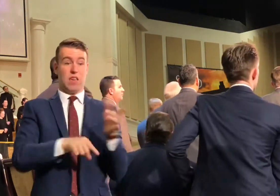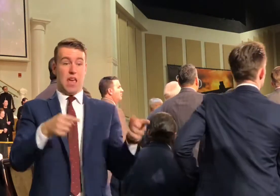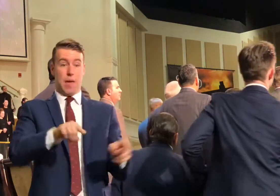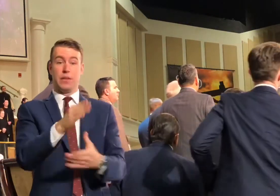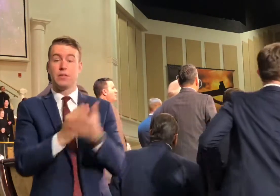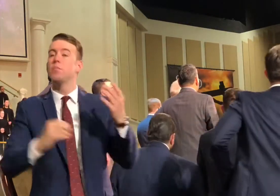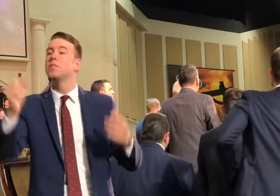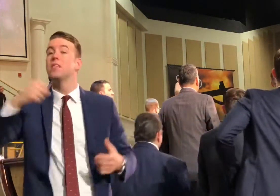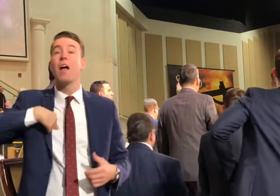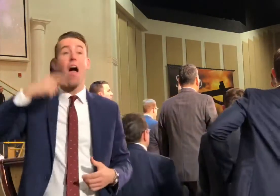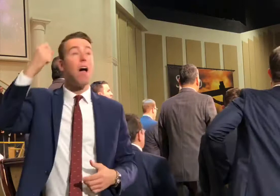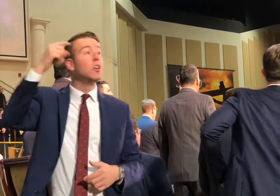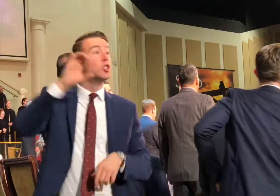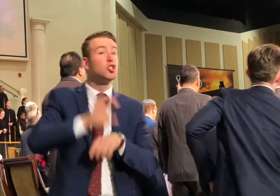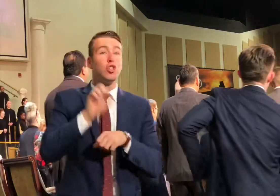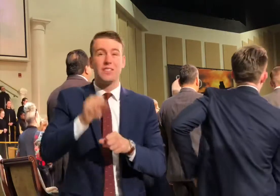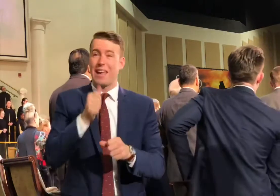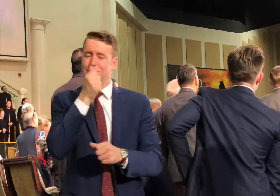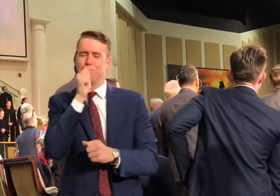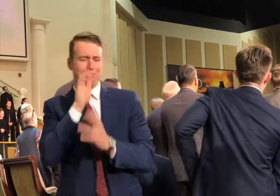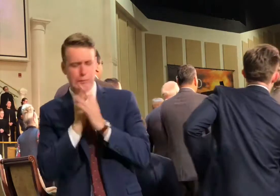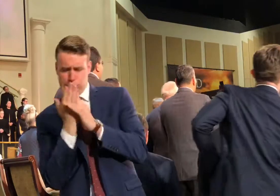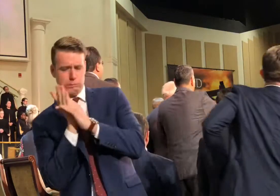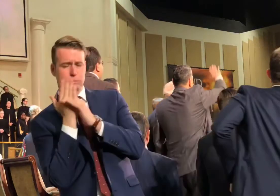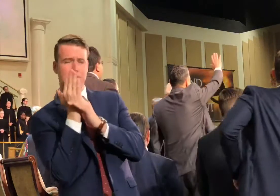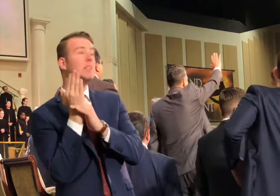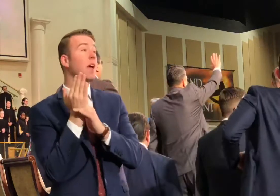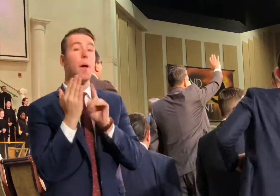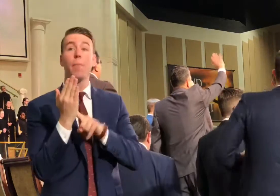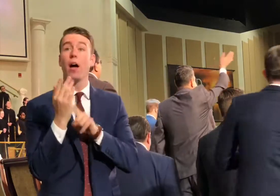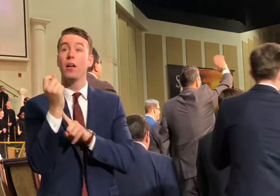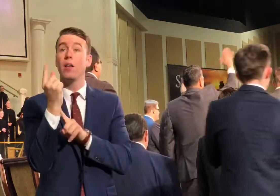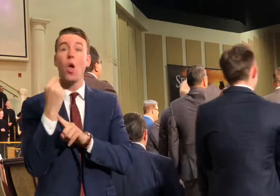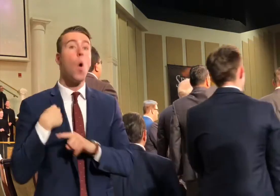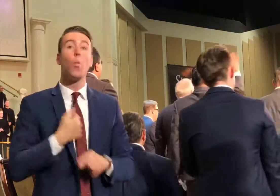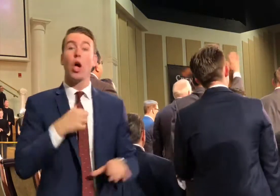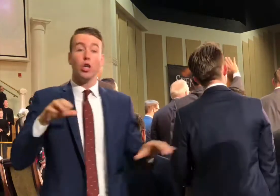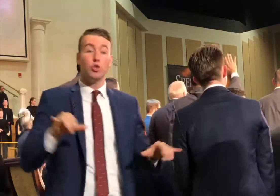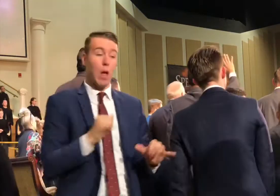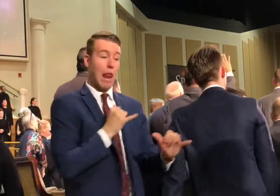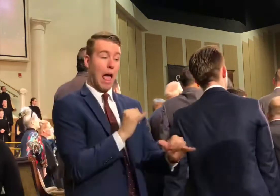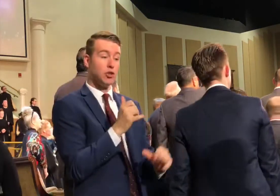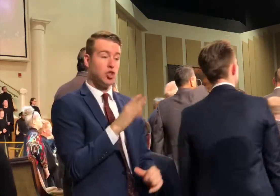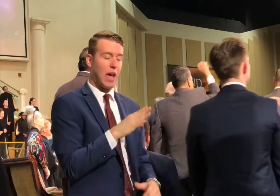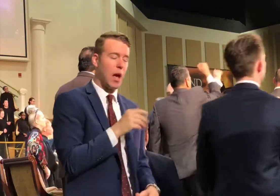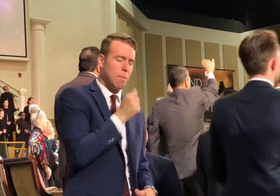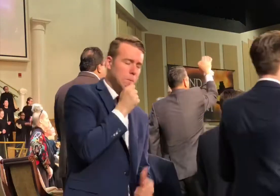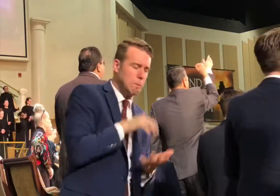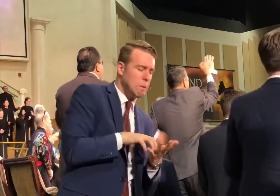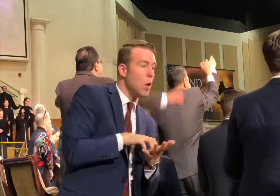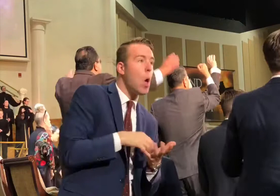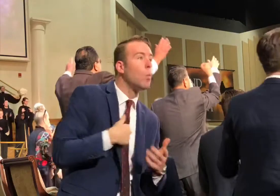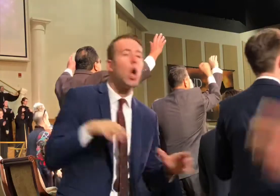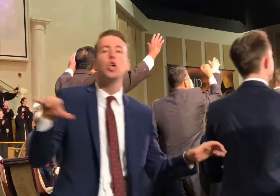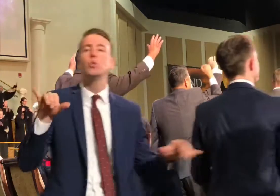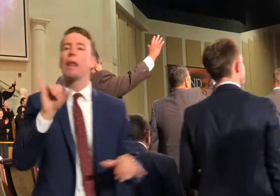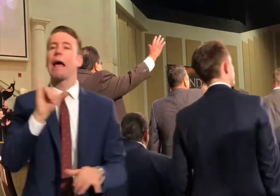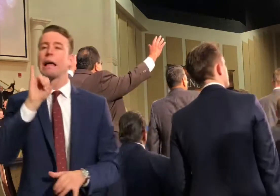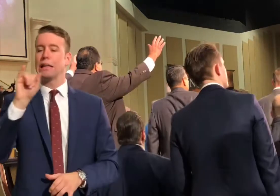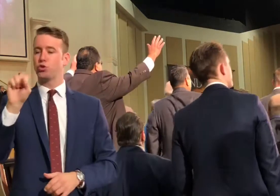church can get pretty beat up, but we're not going to do this thing as Jacob. We're going to do this thing as Israel.